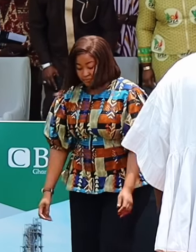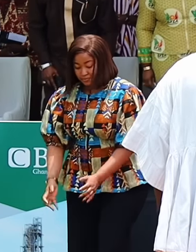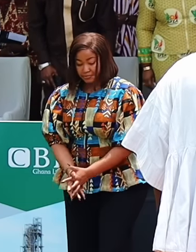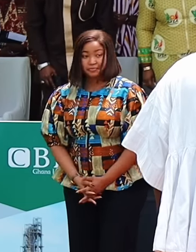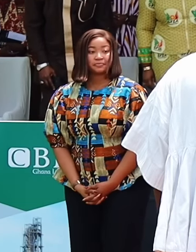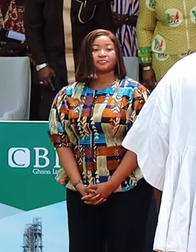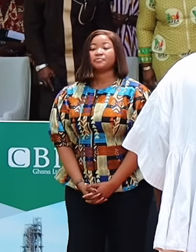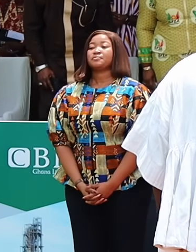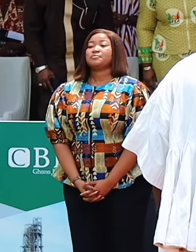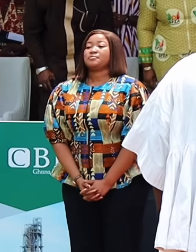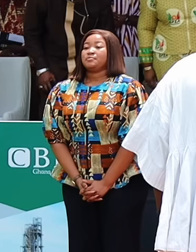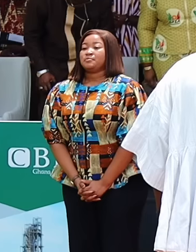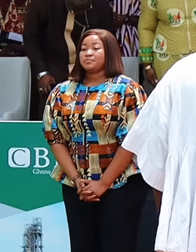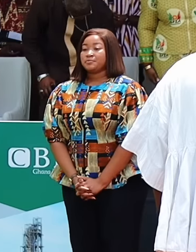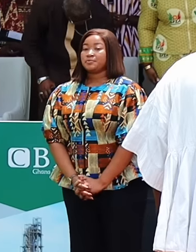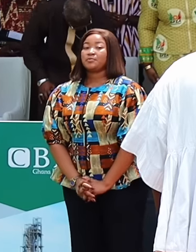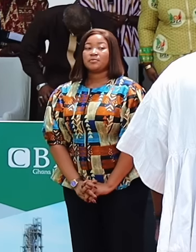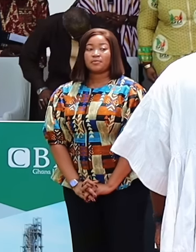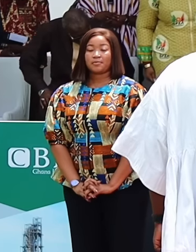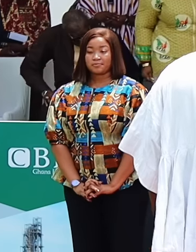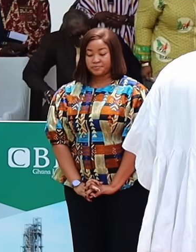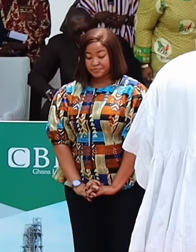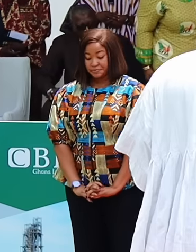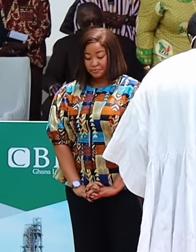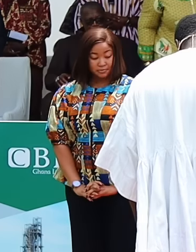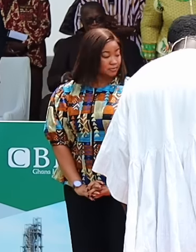Ghana dancing. Thank you.